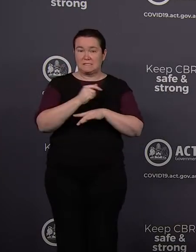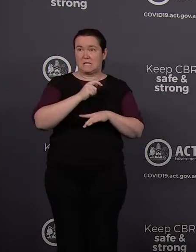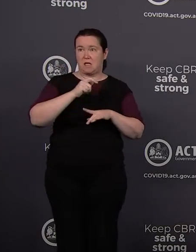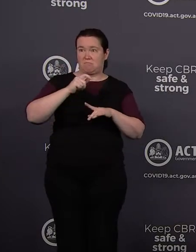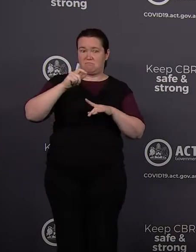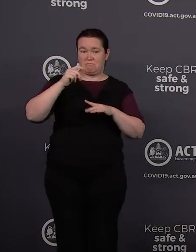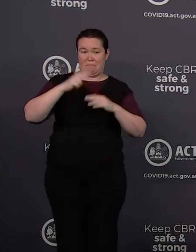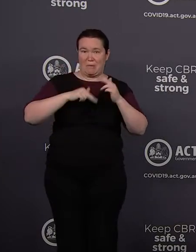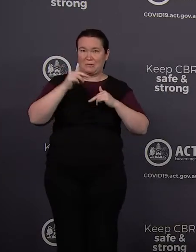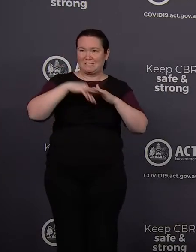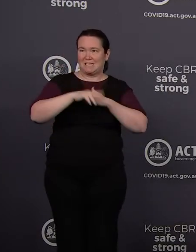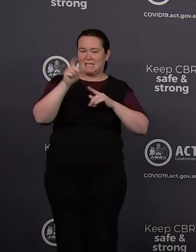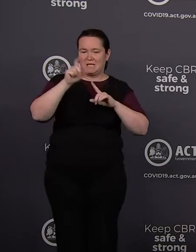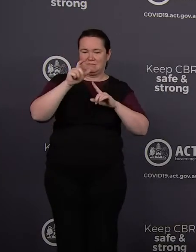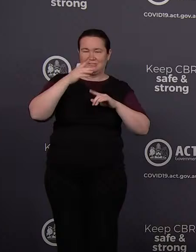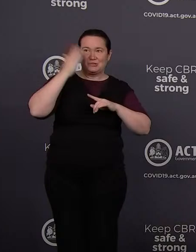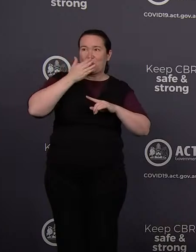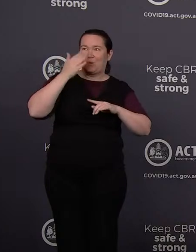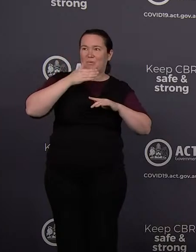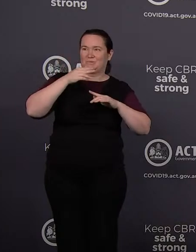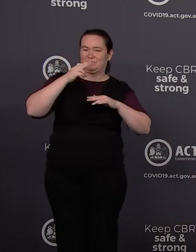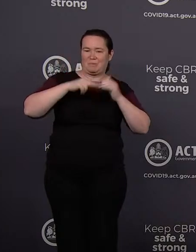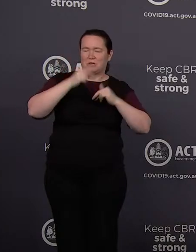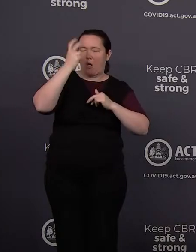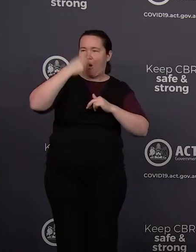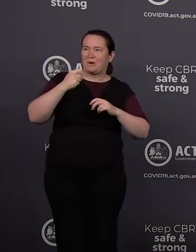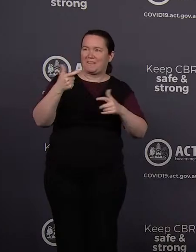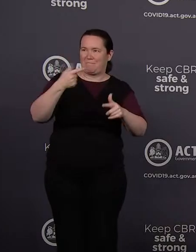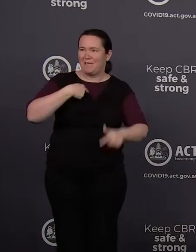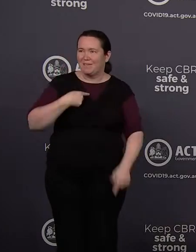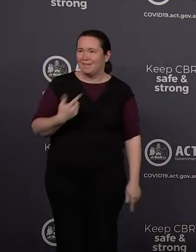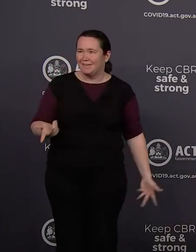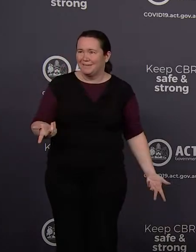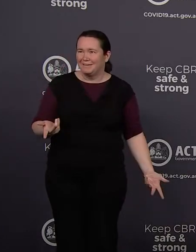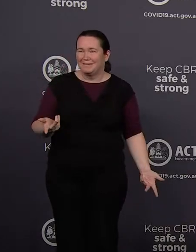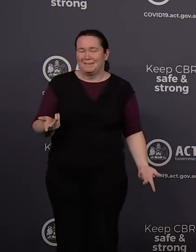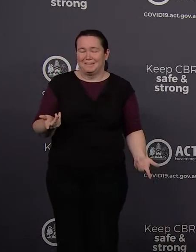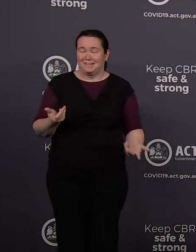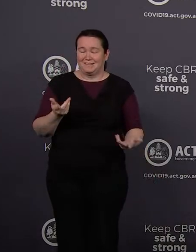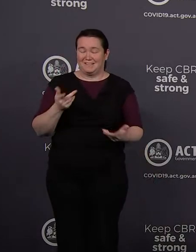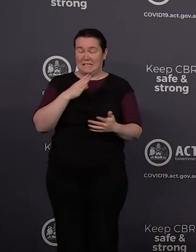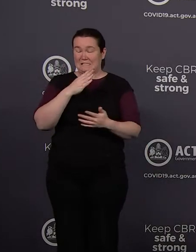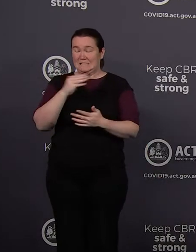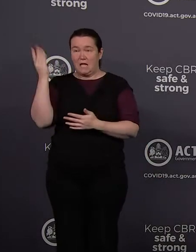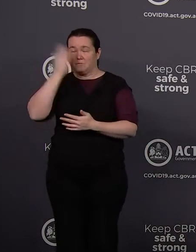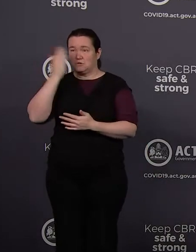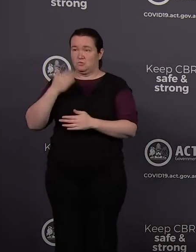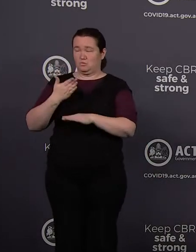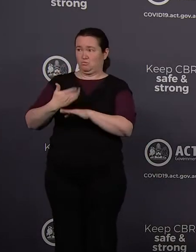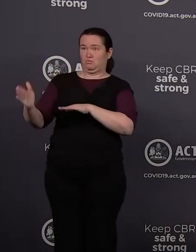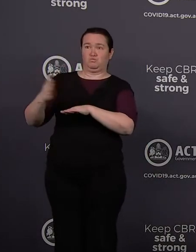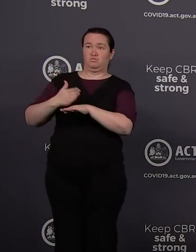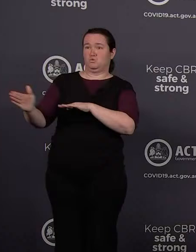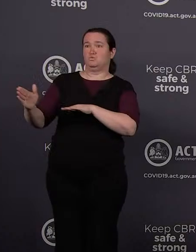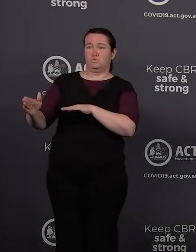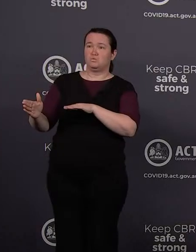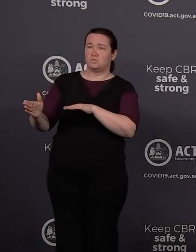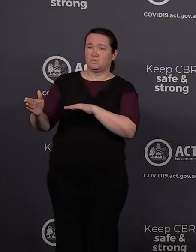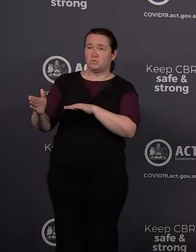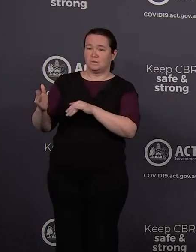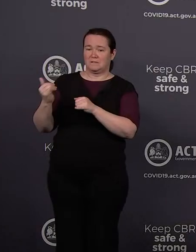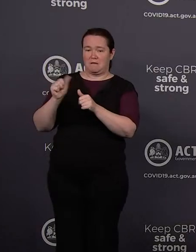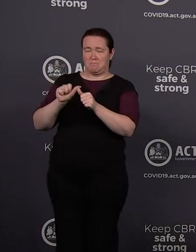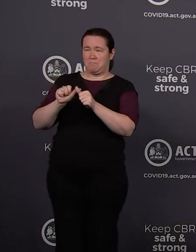older than me, and there are school buildings that are very recently built that have